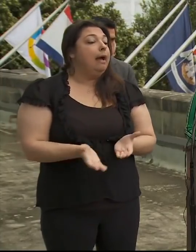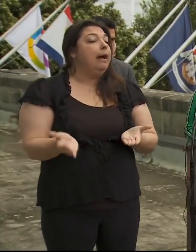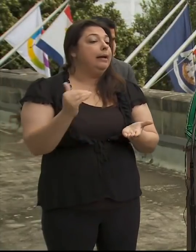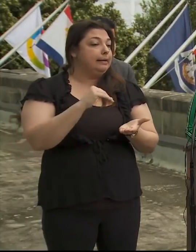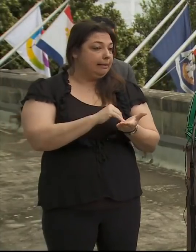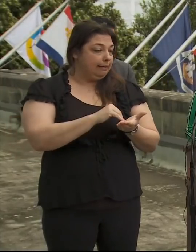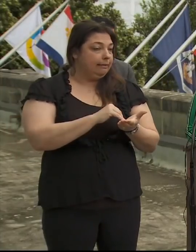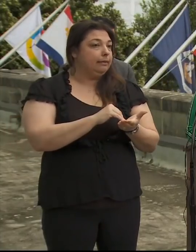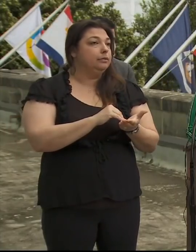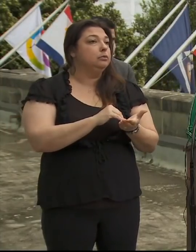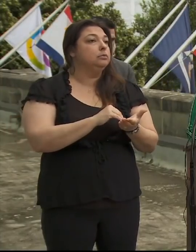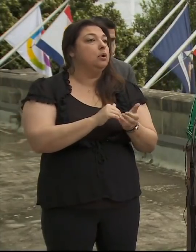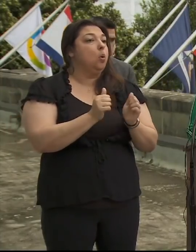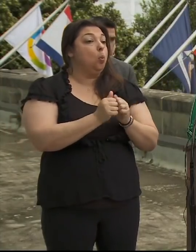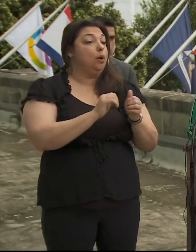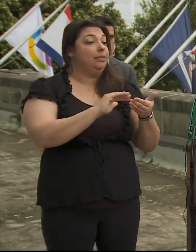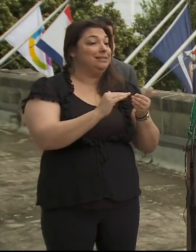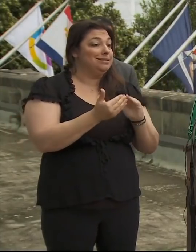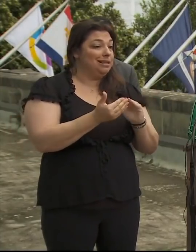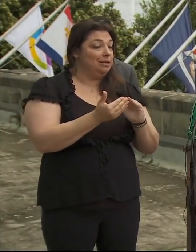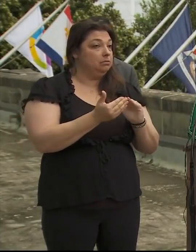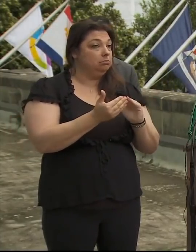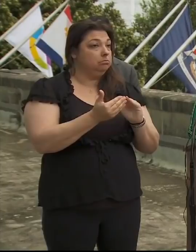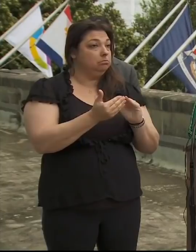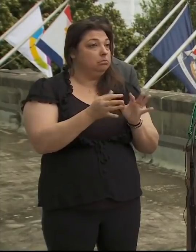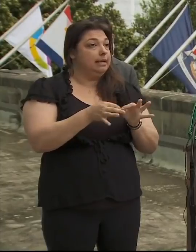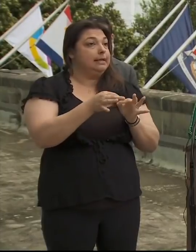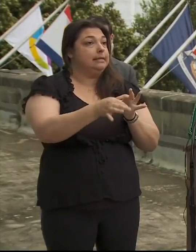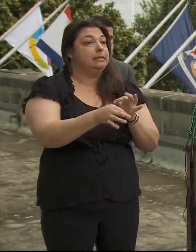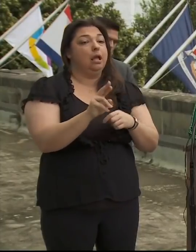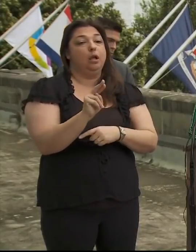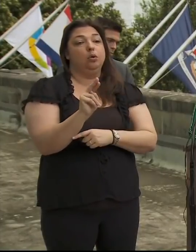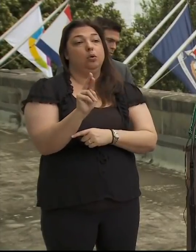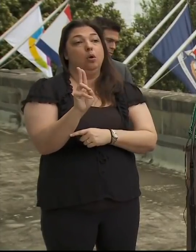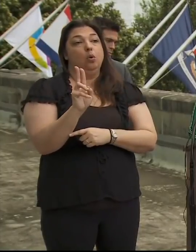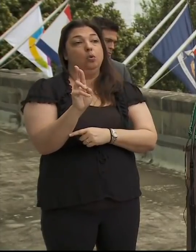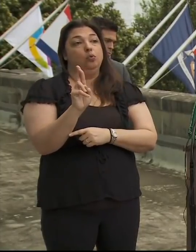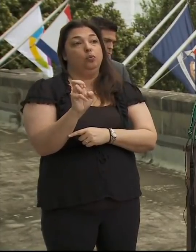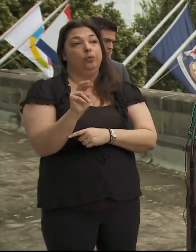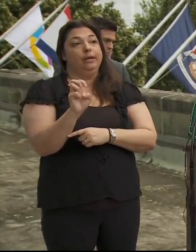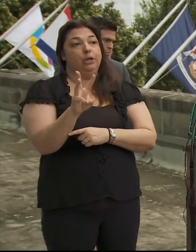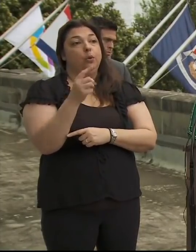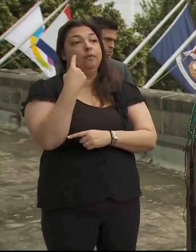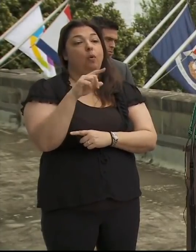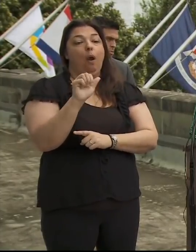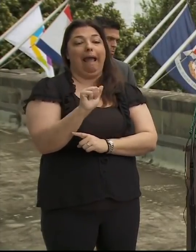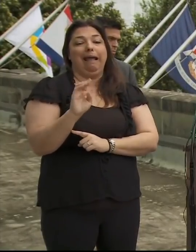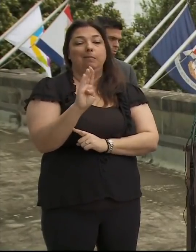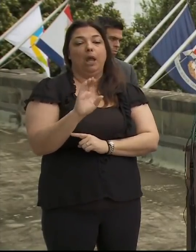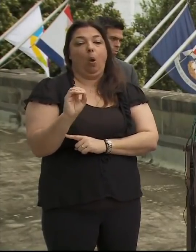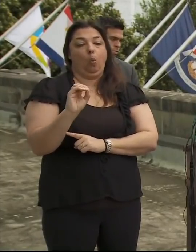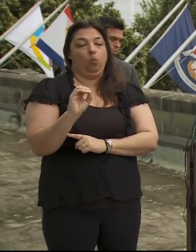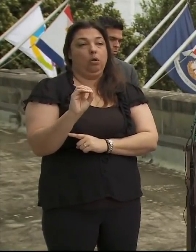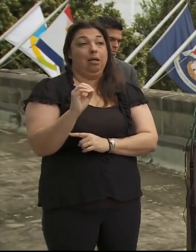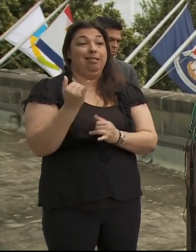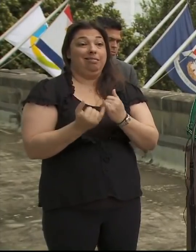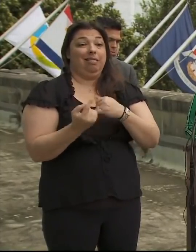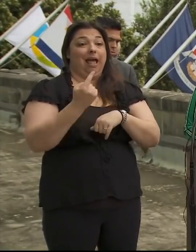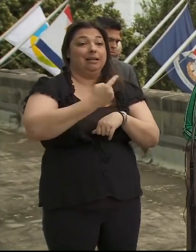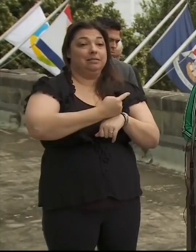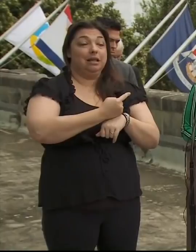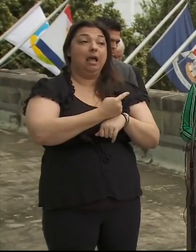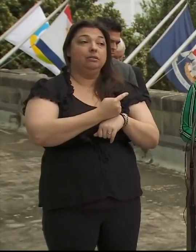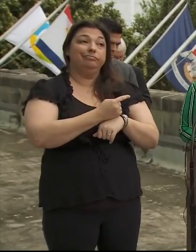Again, in addition, the city is extending the renewal period for our ABOs. That deadline is